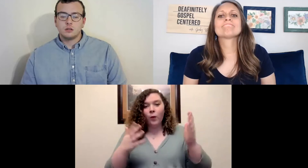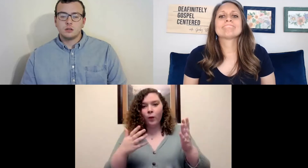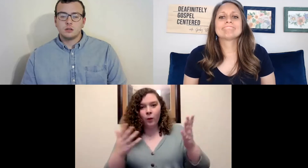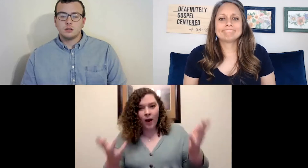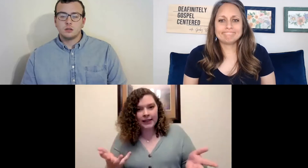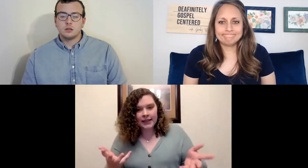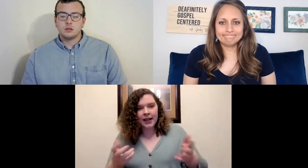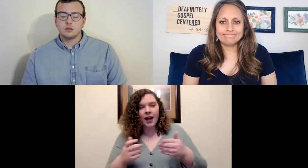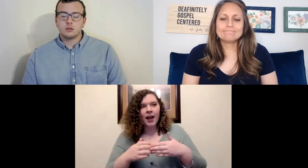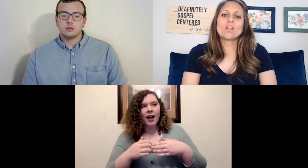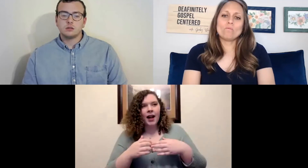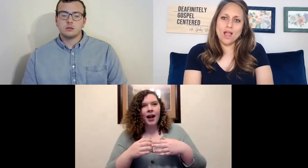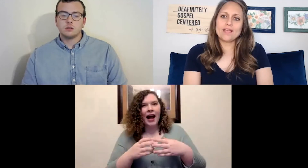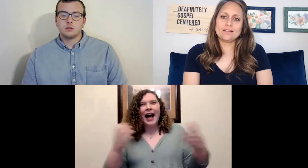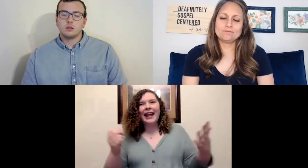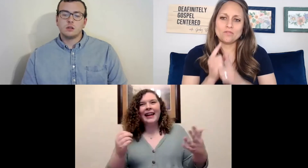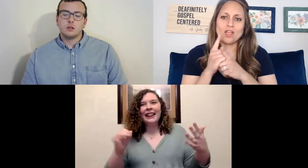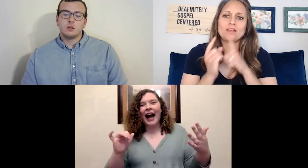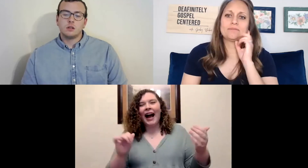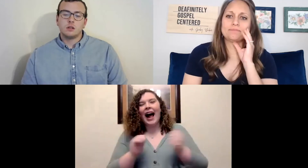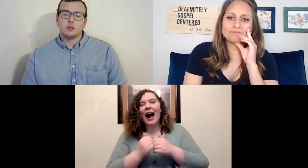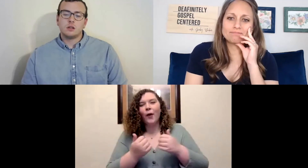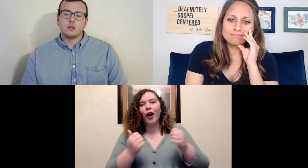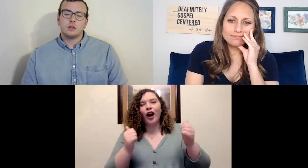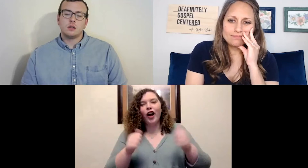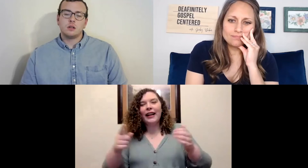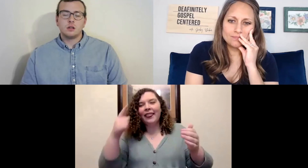not trustworthy enough, or what is it?